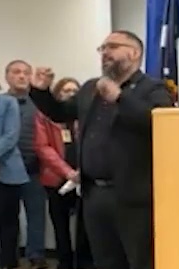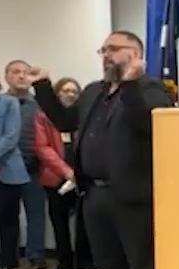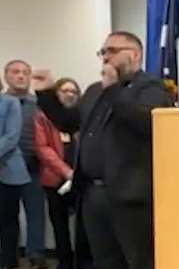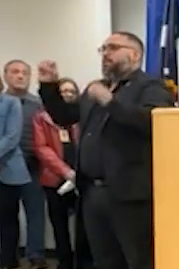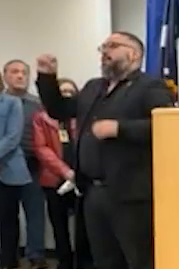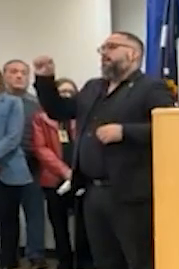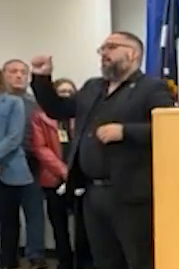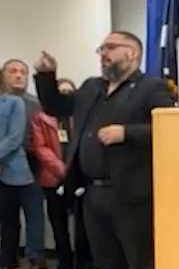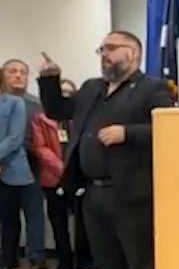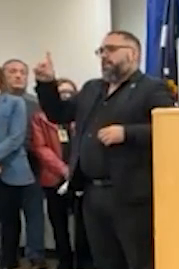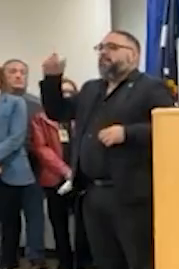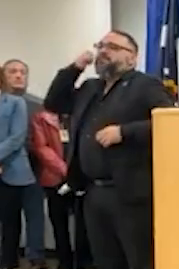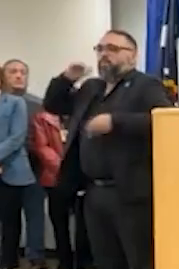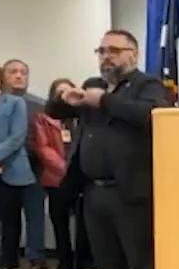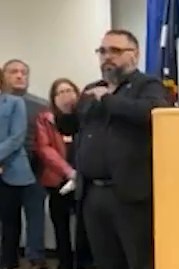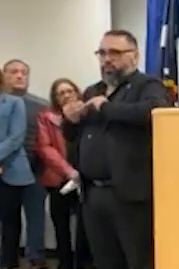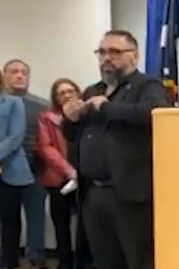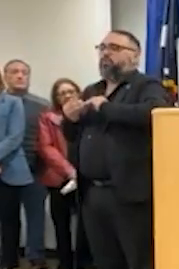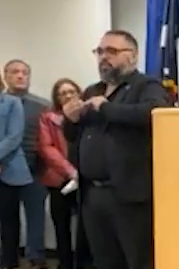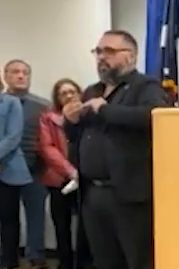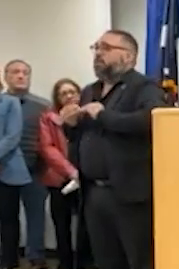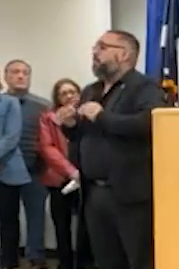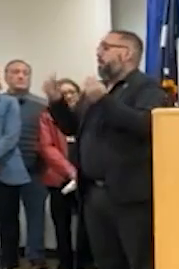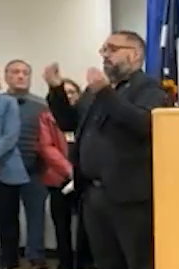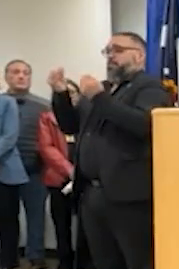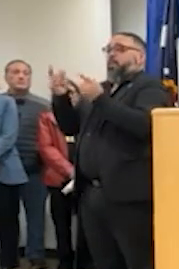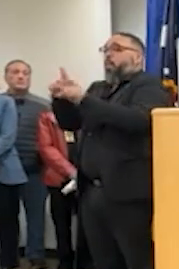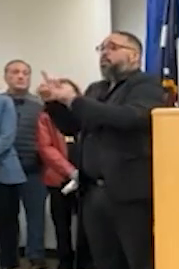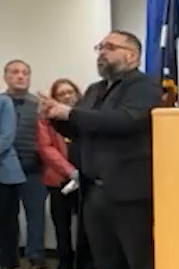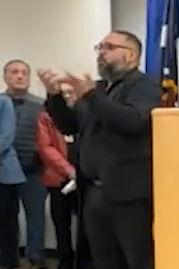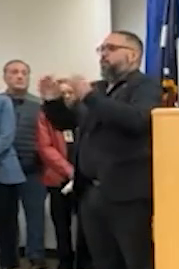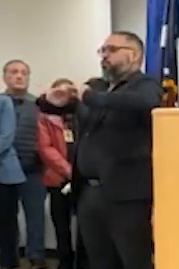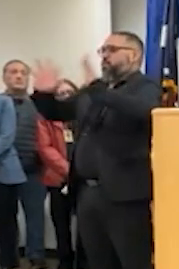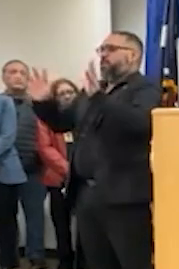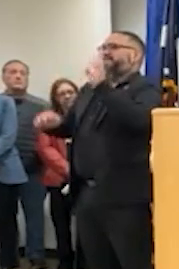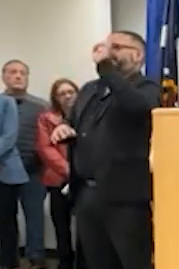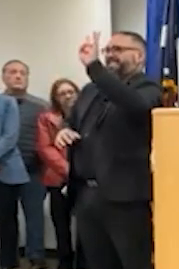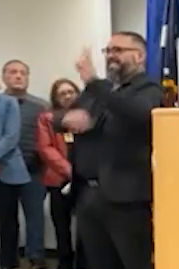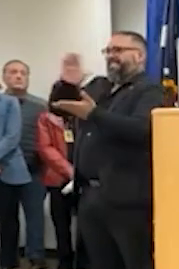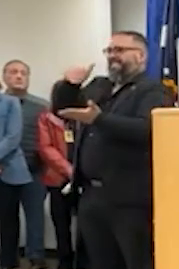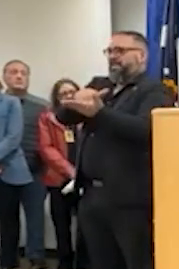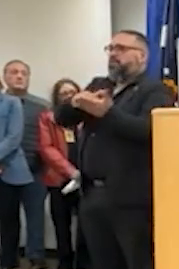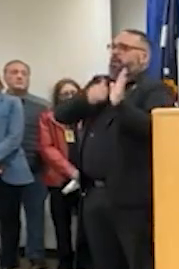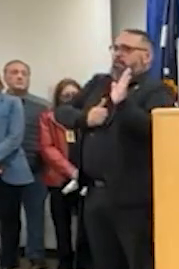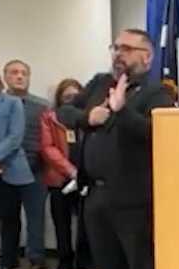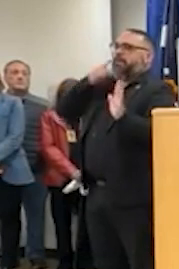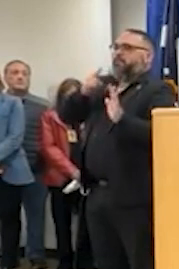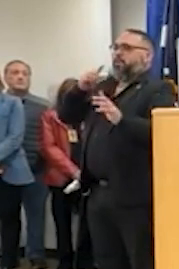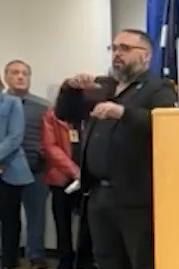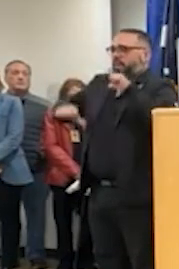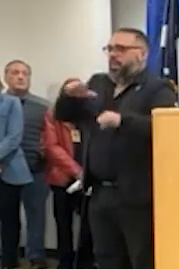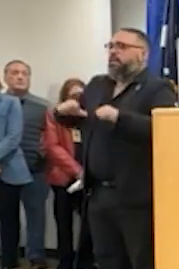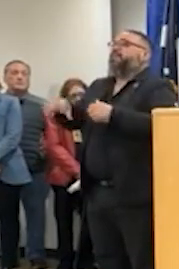SAPD number. And just because I want to make sure there's full clarity on the 6 resilience center, my apologies earlier for stumbling on that. The